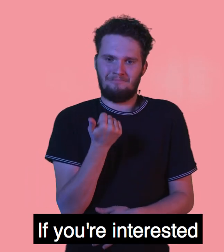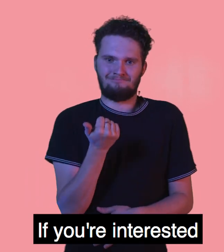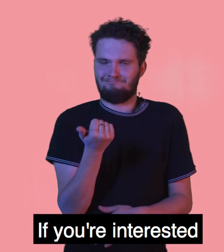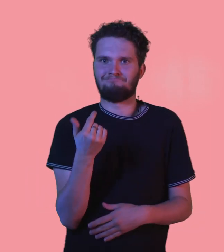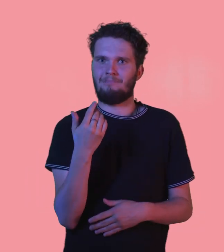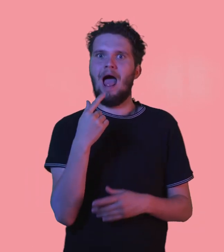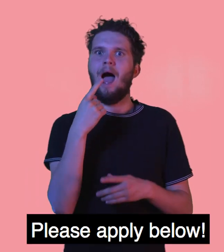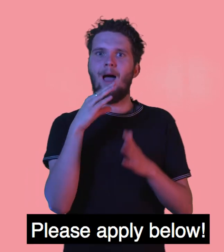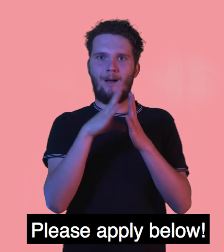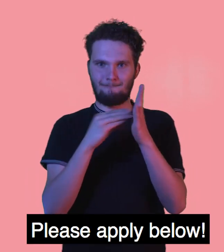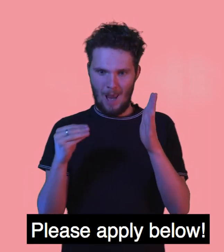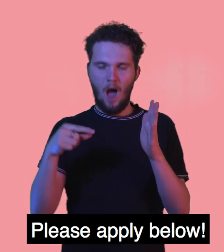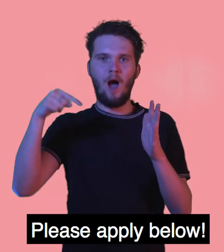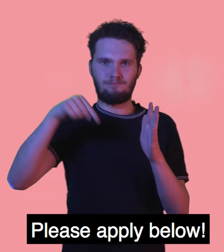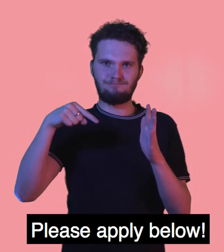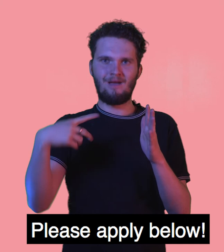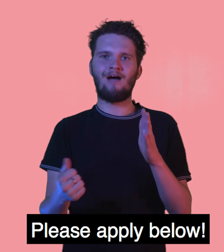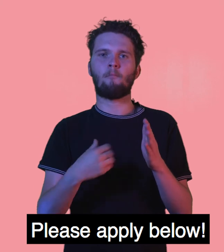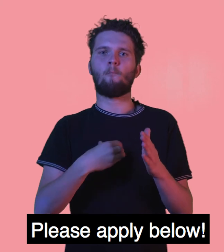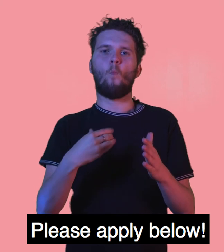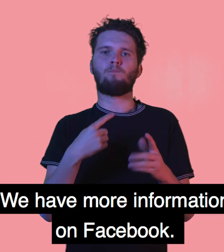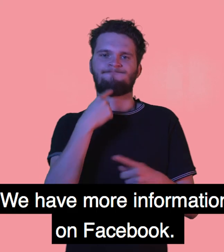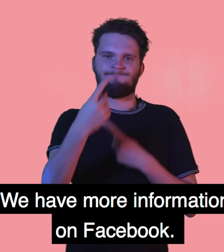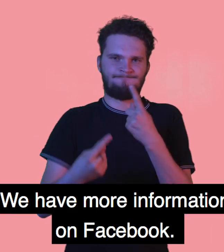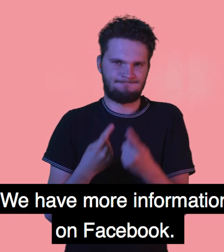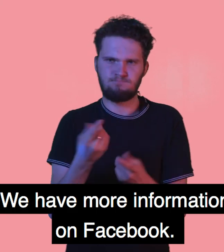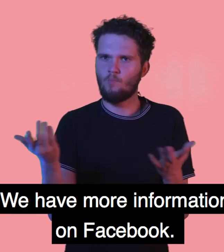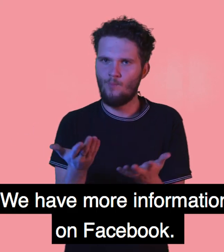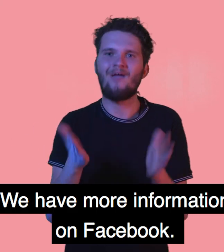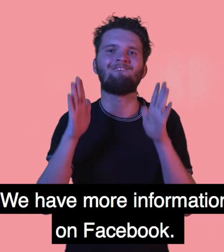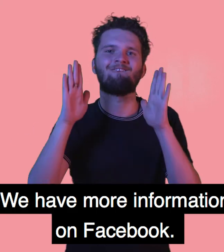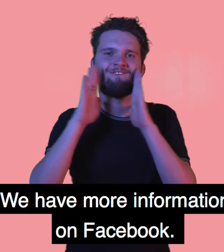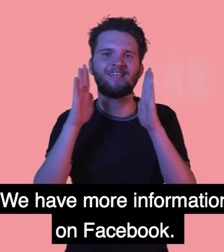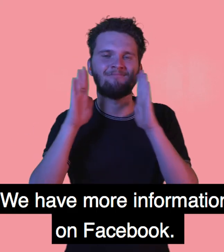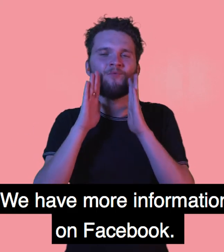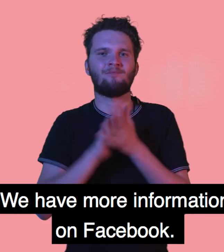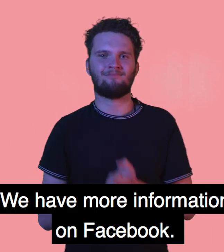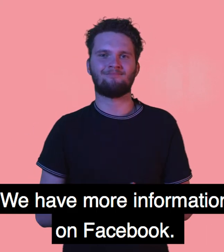If you're interested, please apply below. We have more information on Facebook.